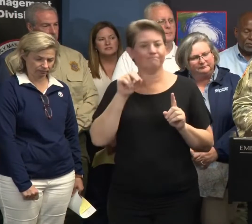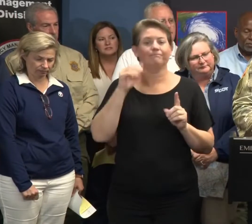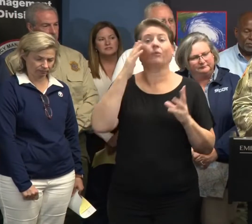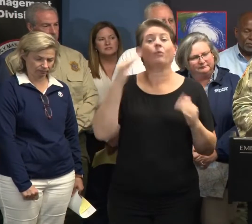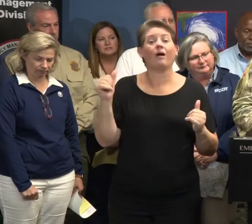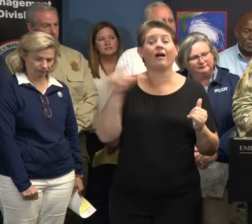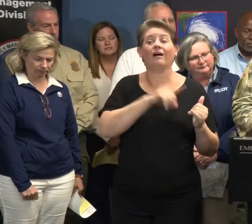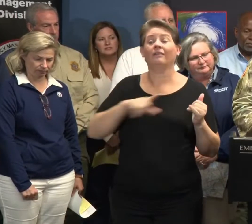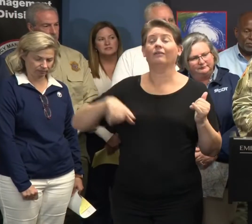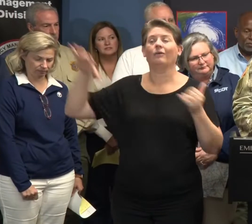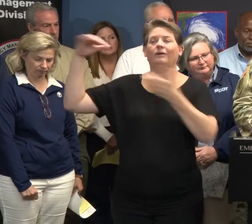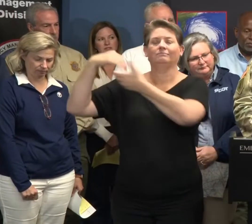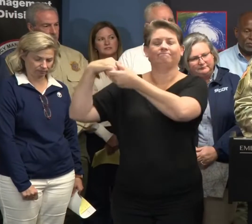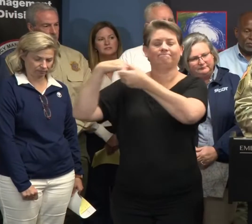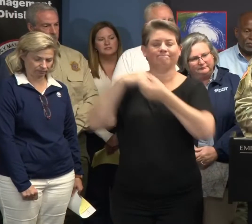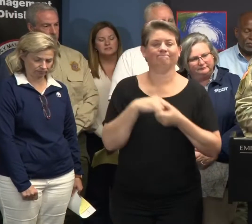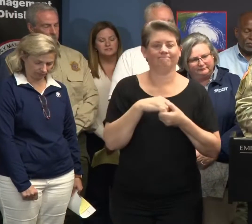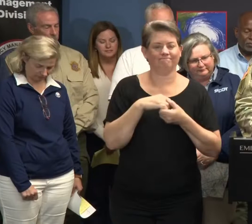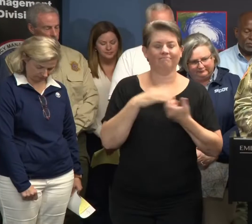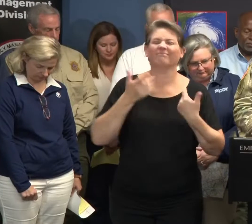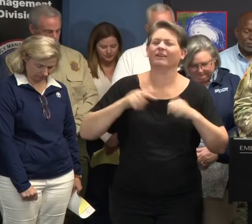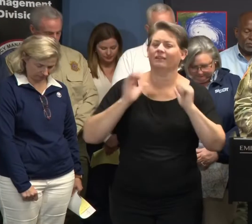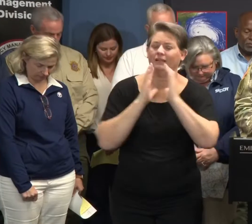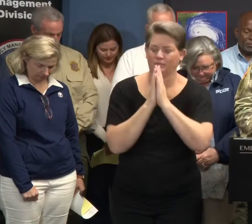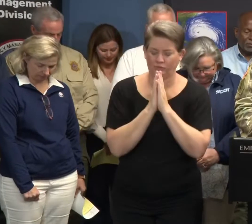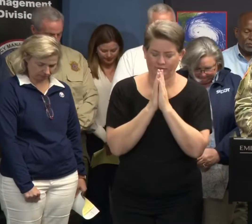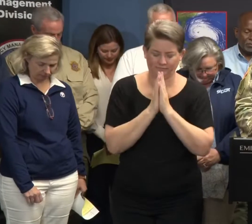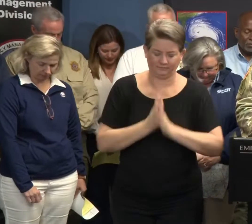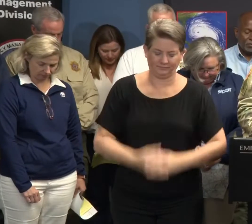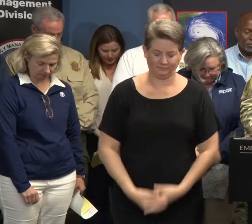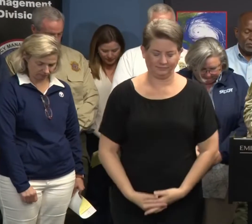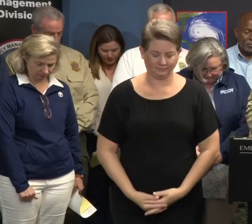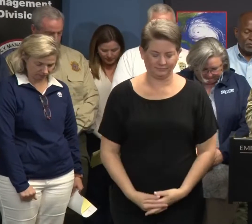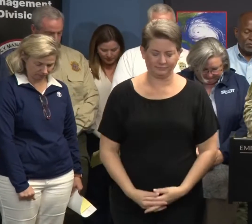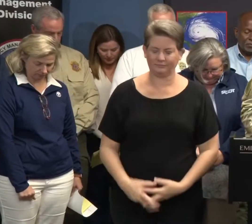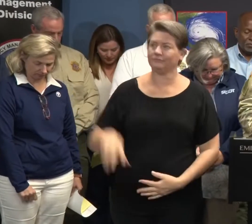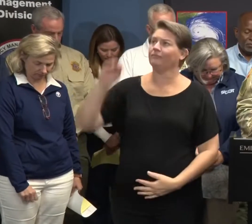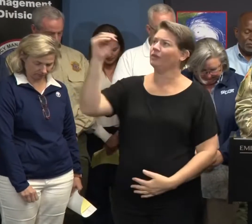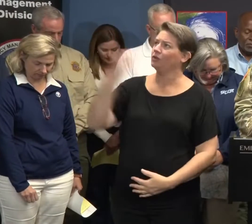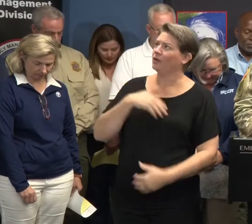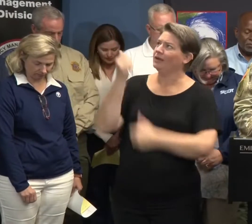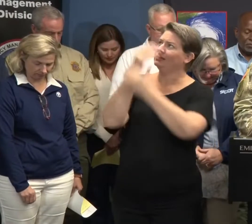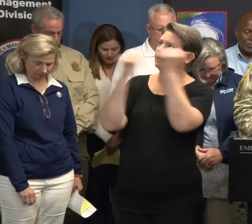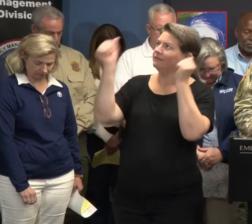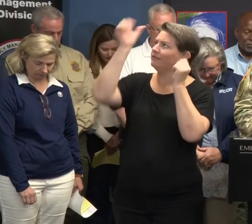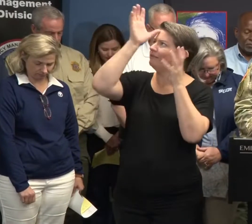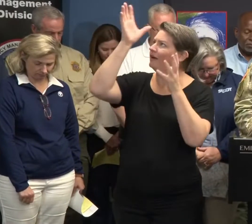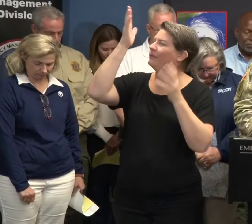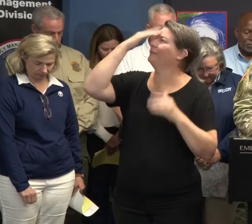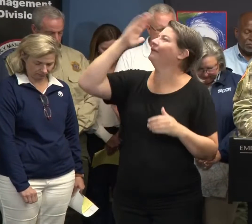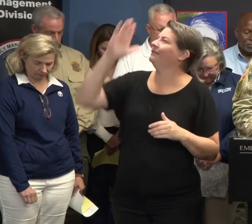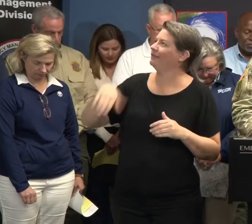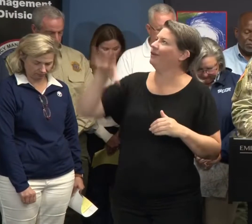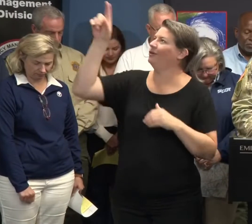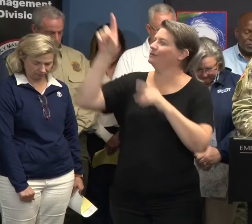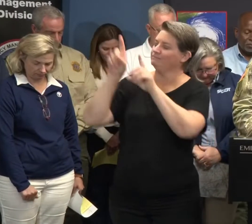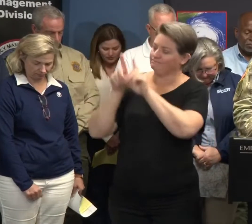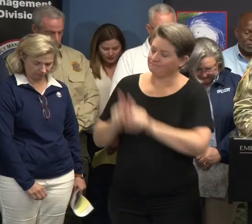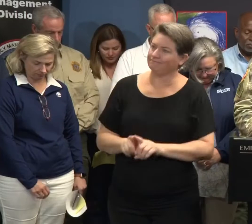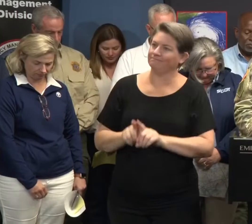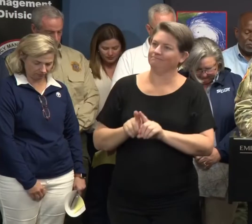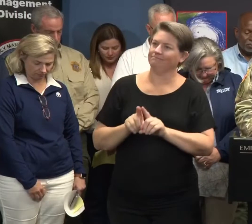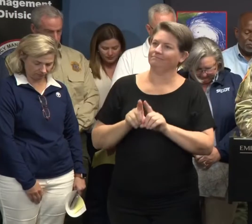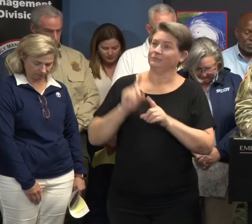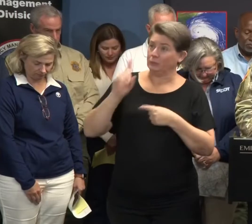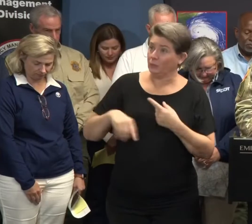them by the hand. Let us pray. Gracious Heavenly Father, we know that you are with us in both the